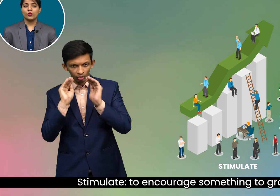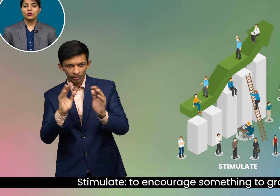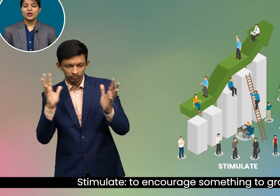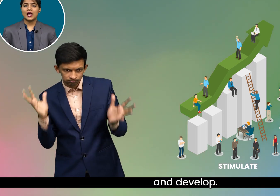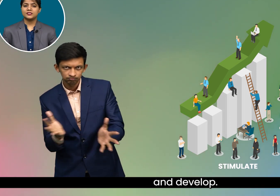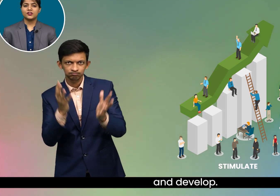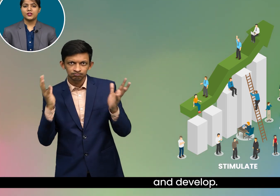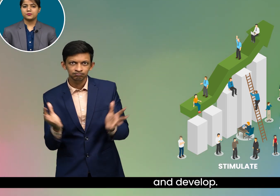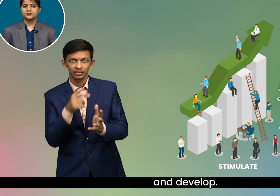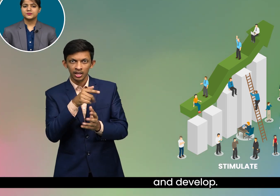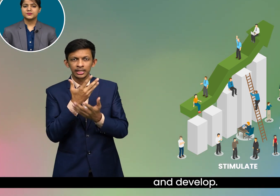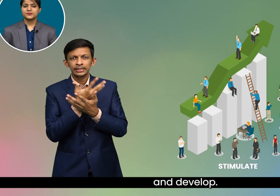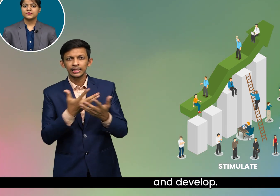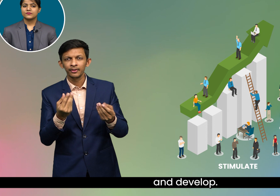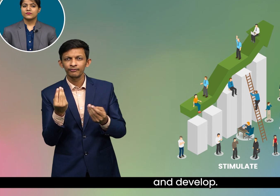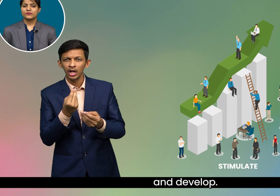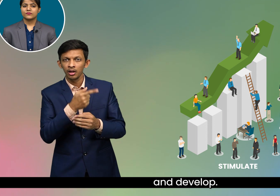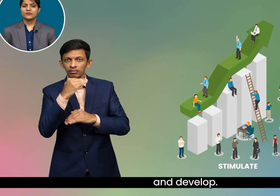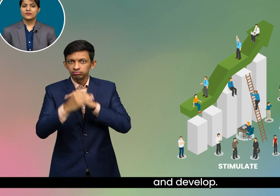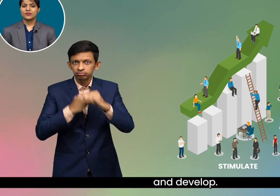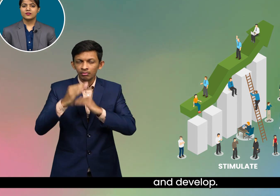to grow and develop.